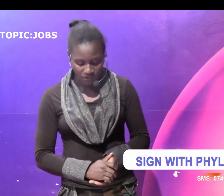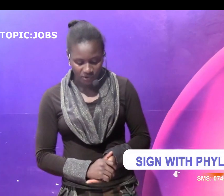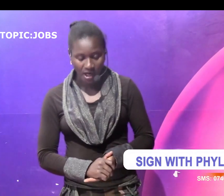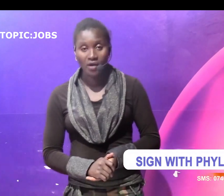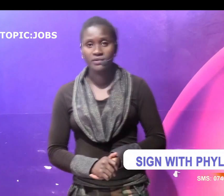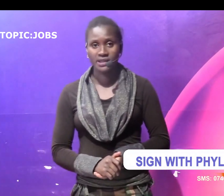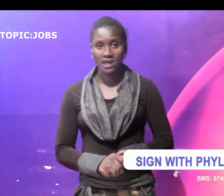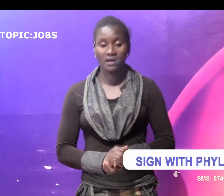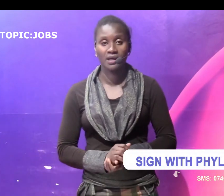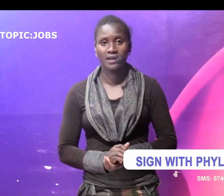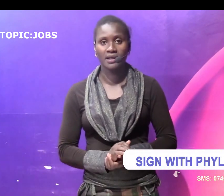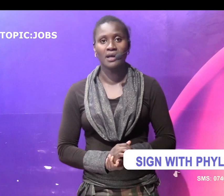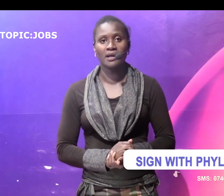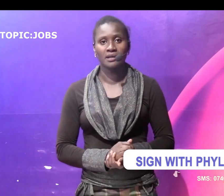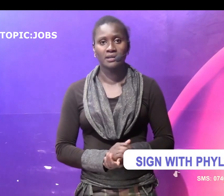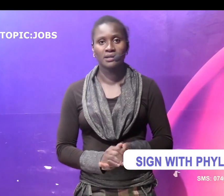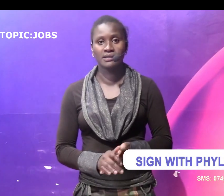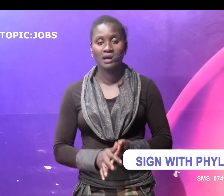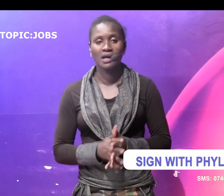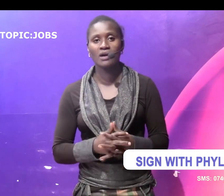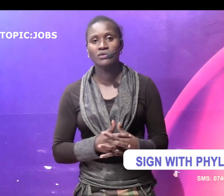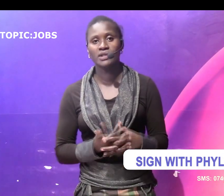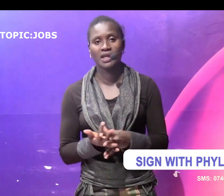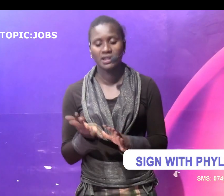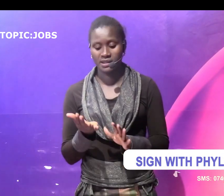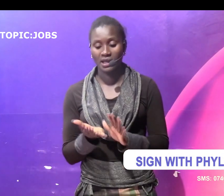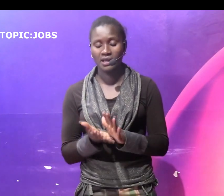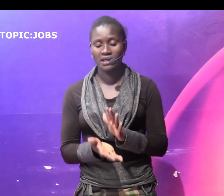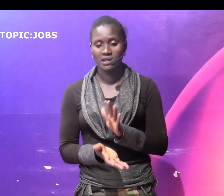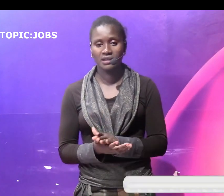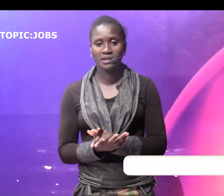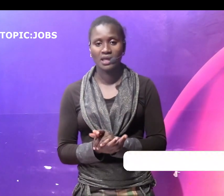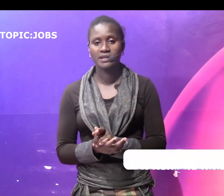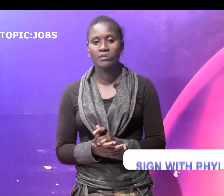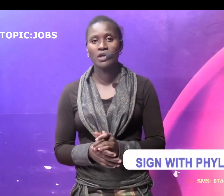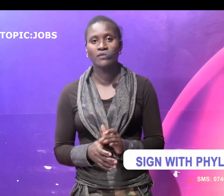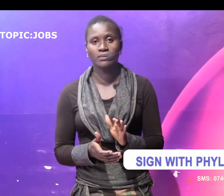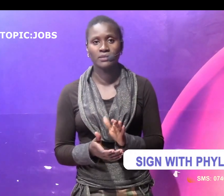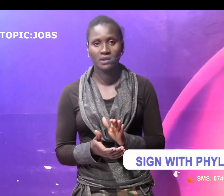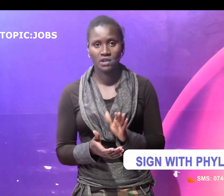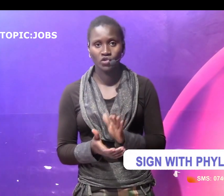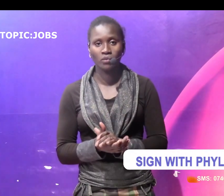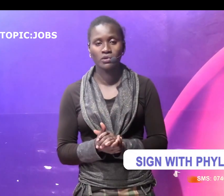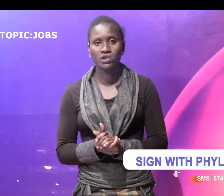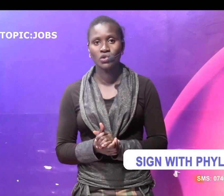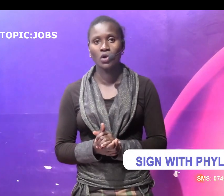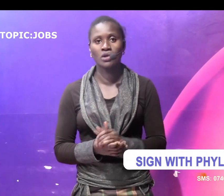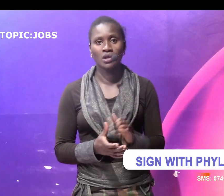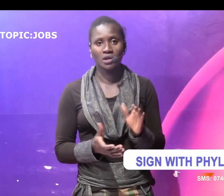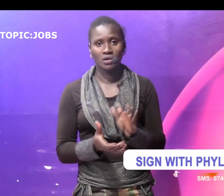have sack. Sack, how do we sign sack? This sacking someone from the job position, or you're